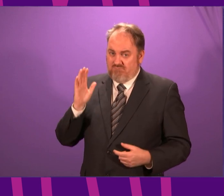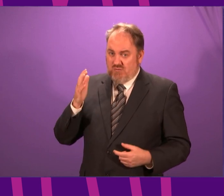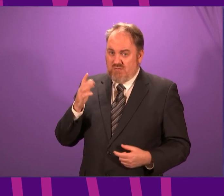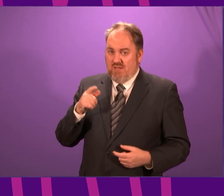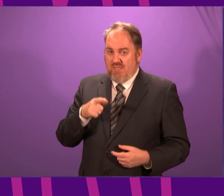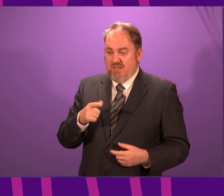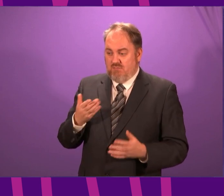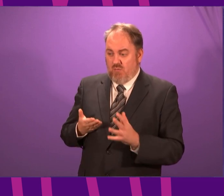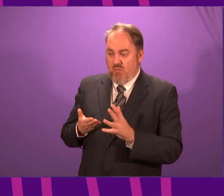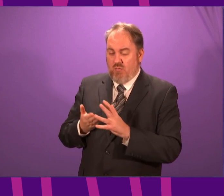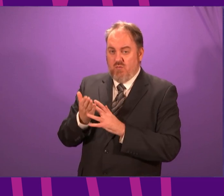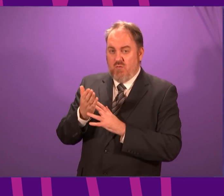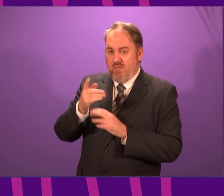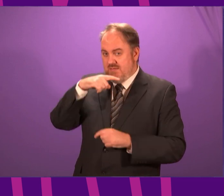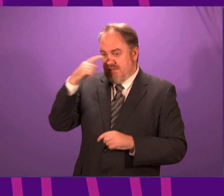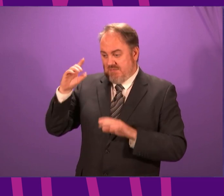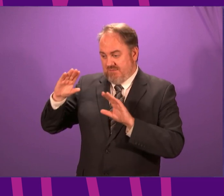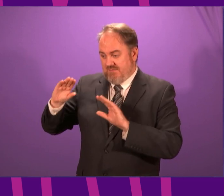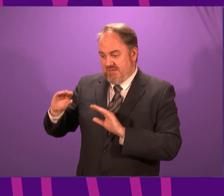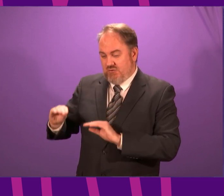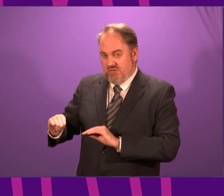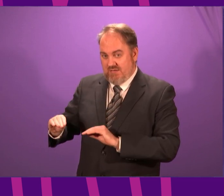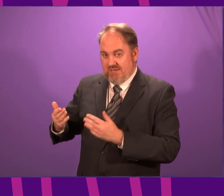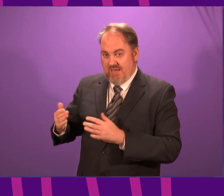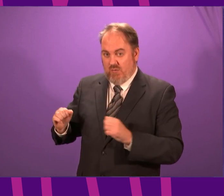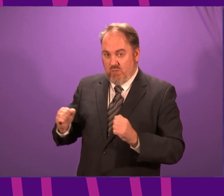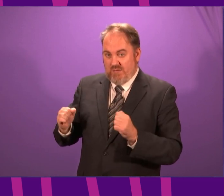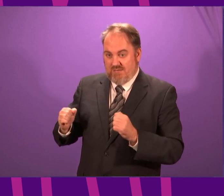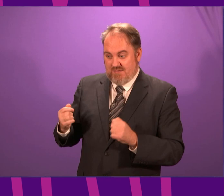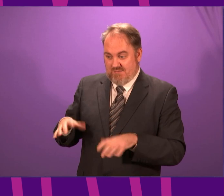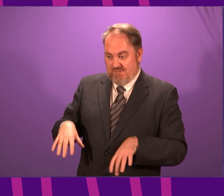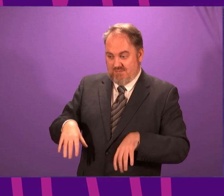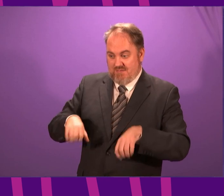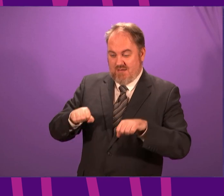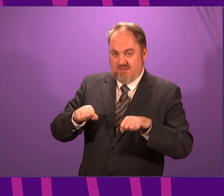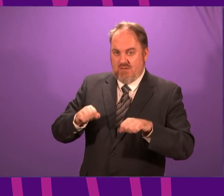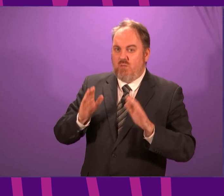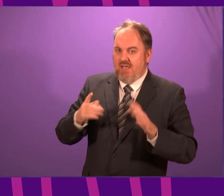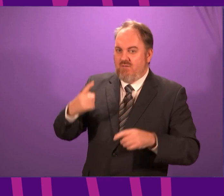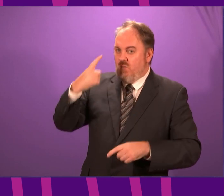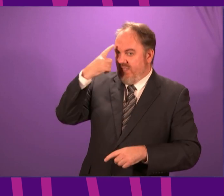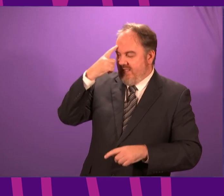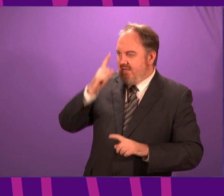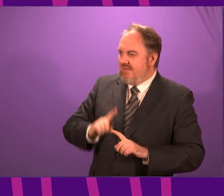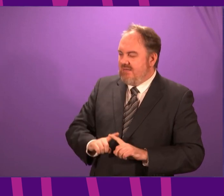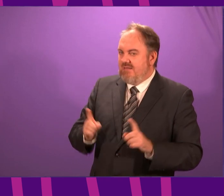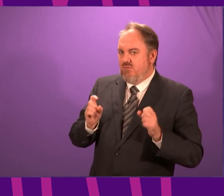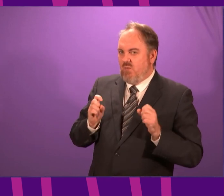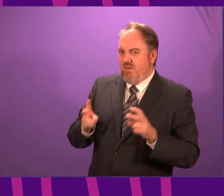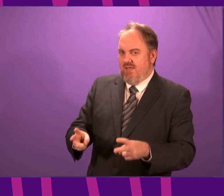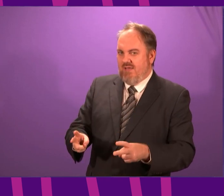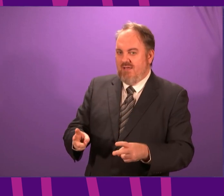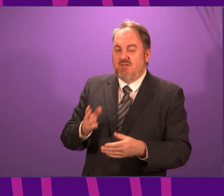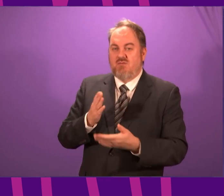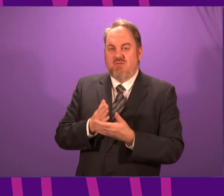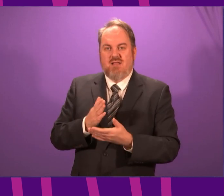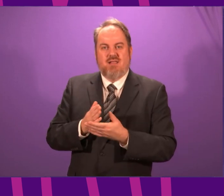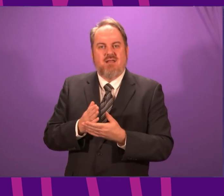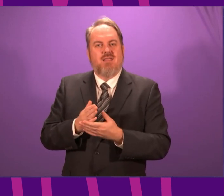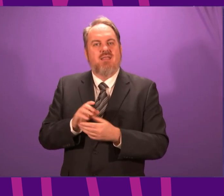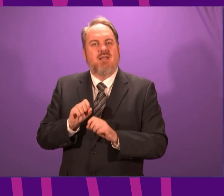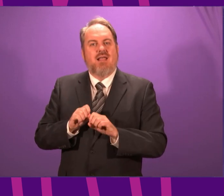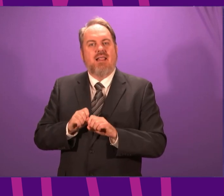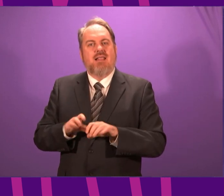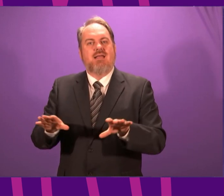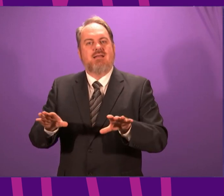summer gradually, and as we approach winter, it's time to restock and do things a bit differently. So, Presiding Officer, even before the leaked email last